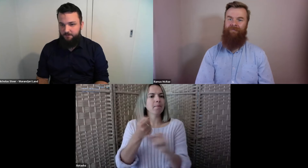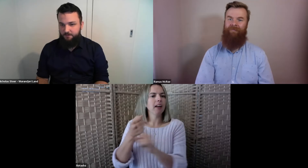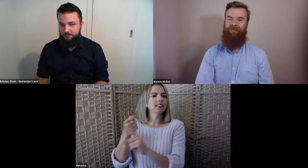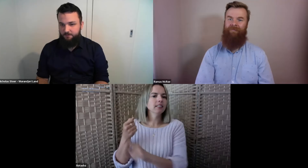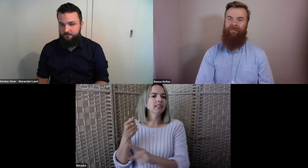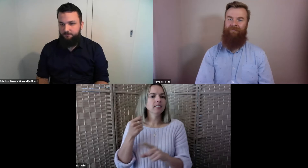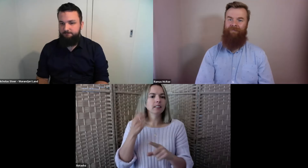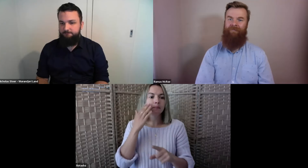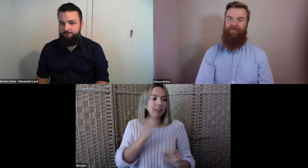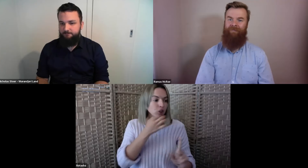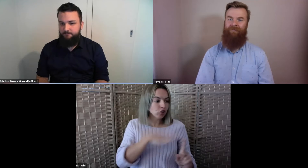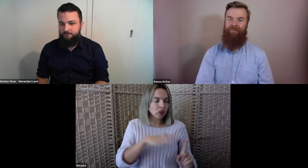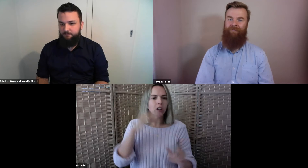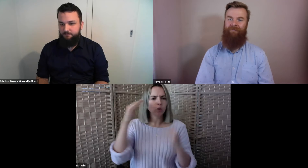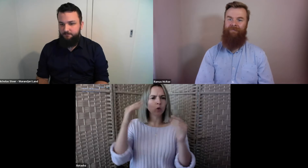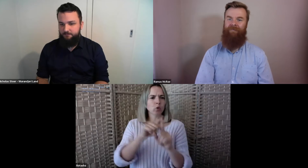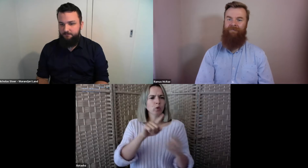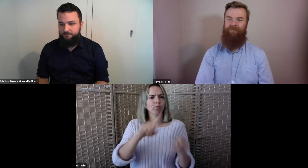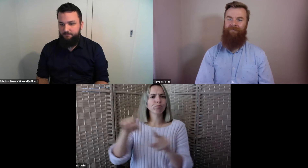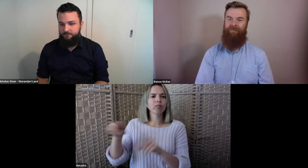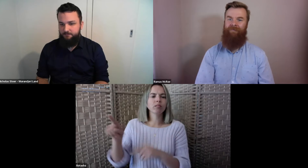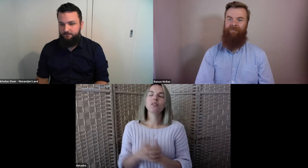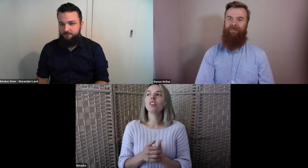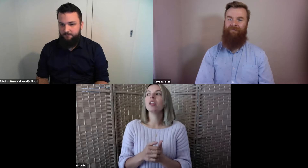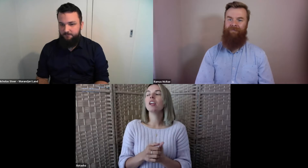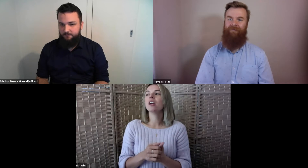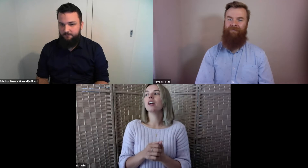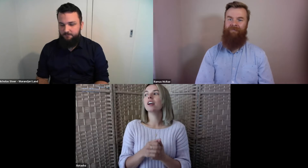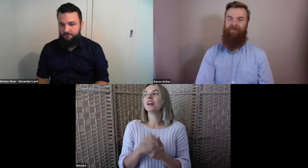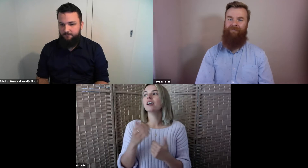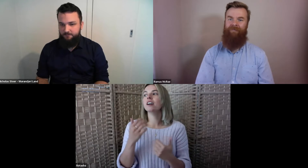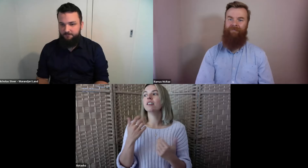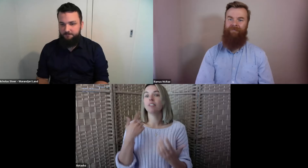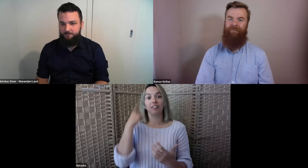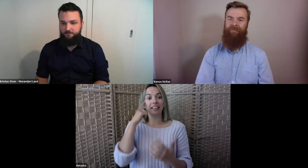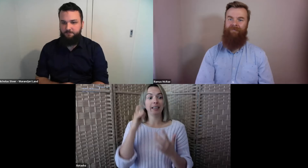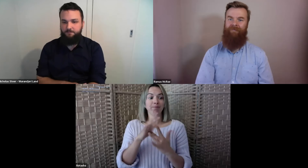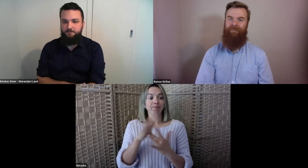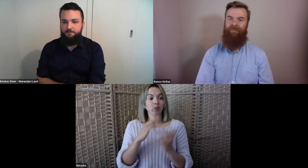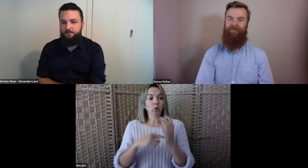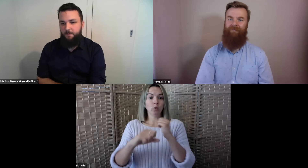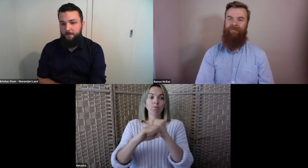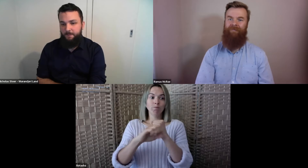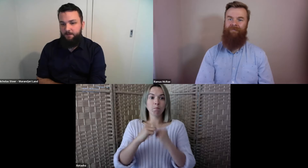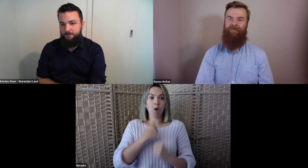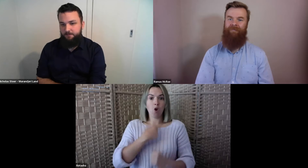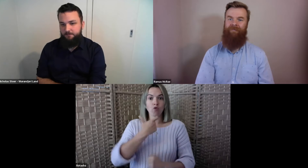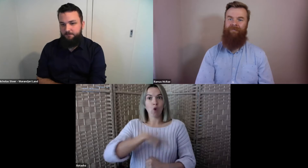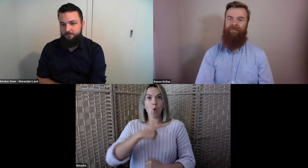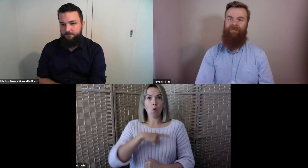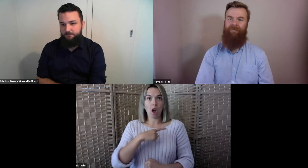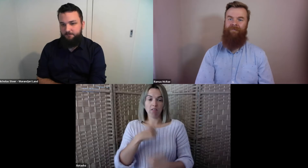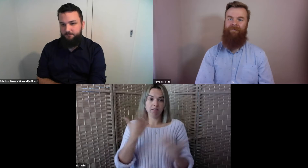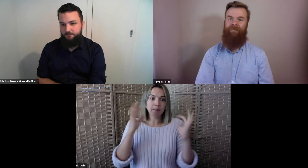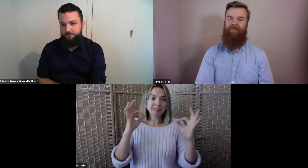And I think people don't quite realise that, and they don't realise the impact that I could have on children and also adults in the role as a support